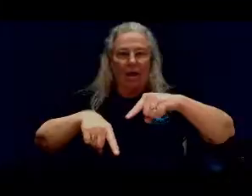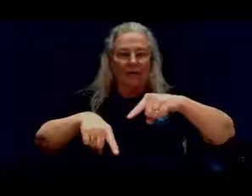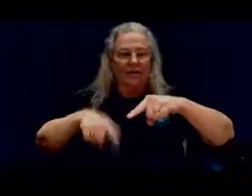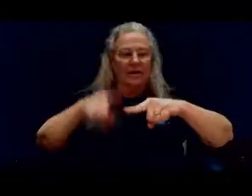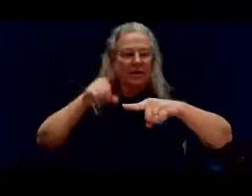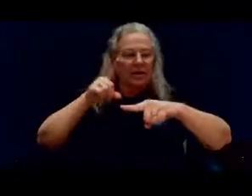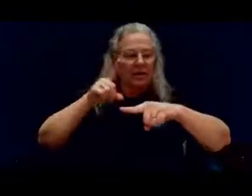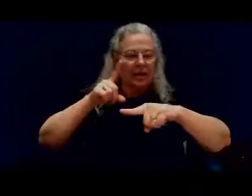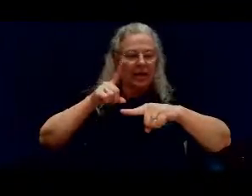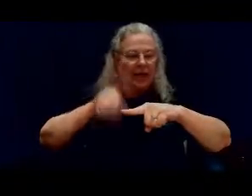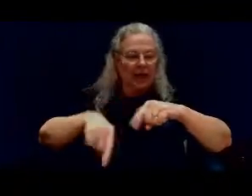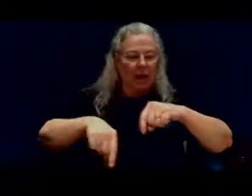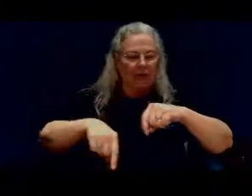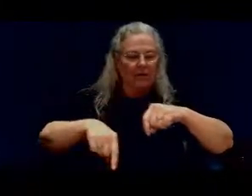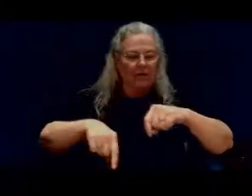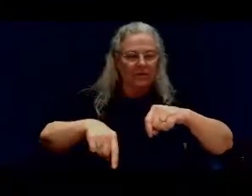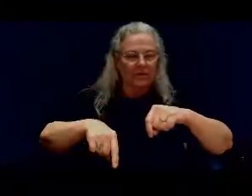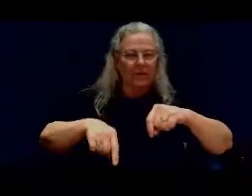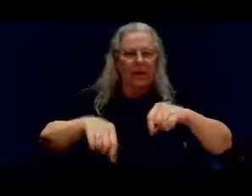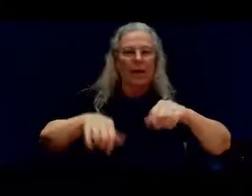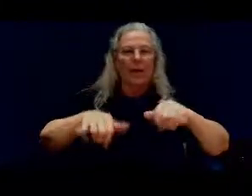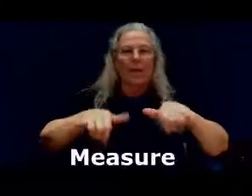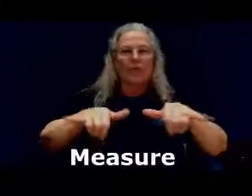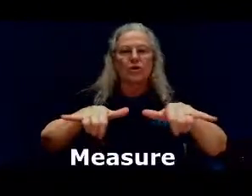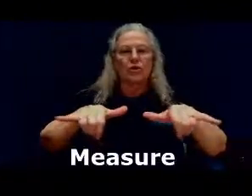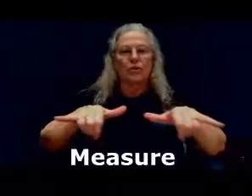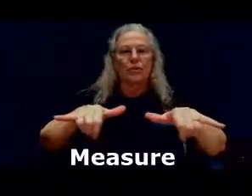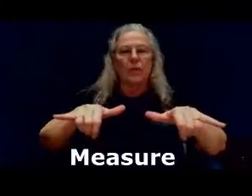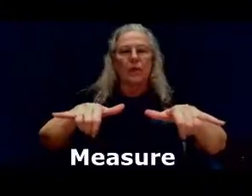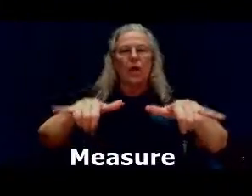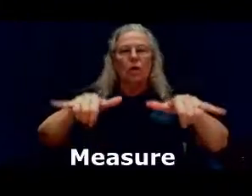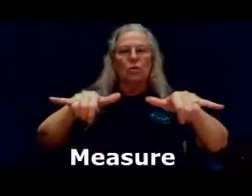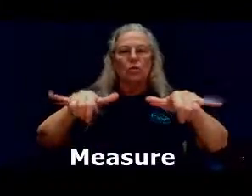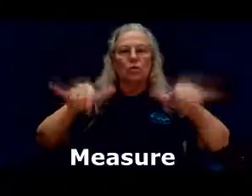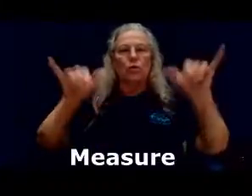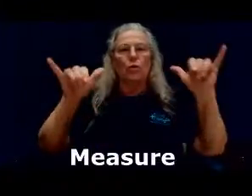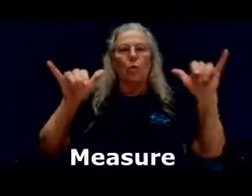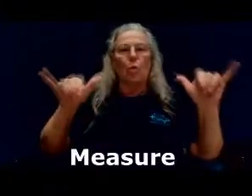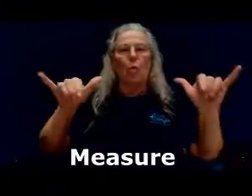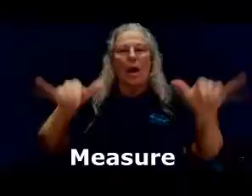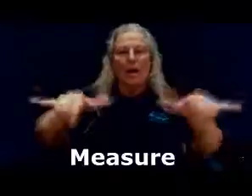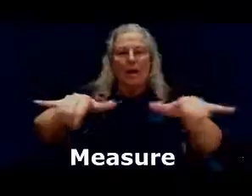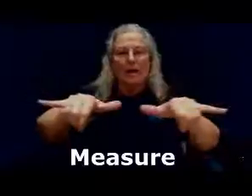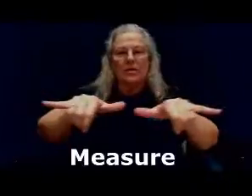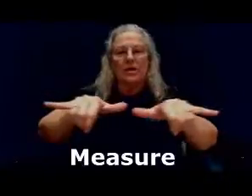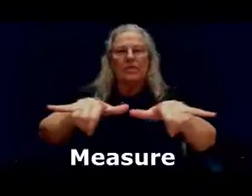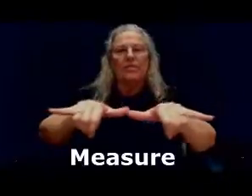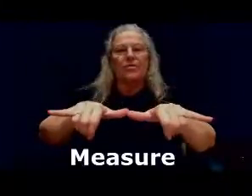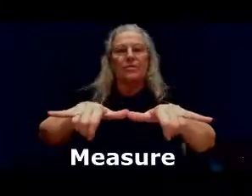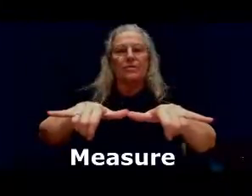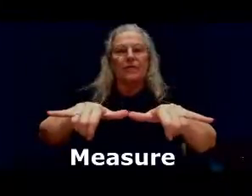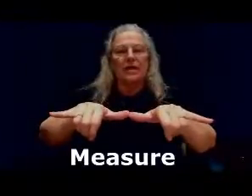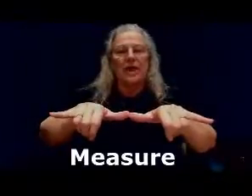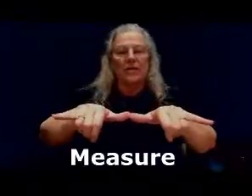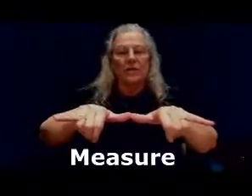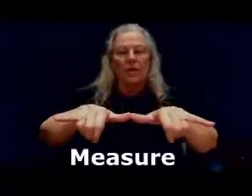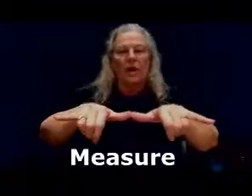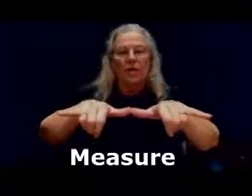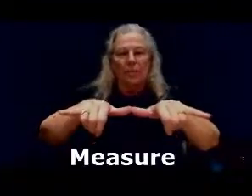Cannot. Cannot. Measure. 2 Y hands, thumbs together,